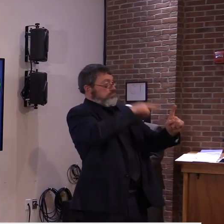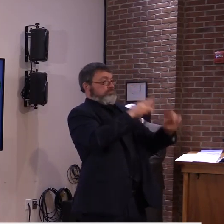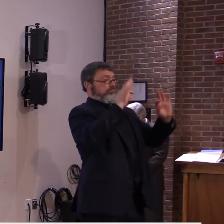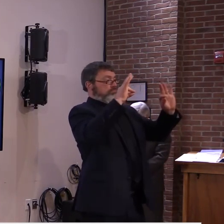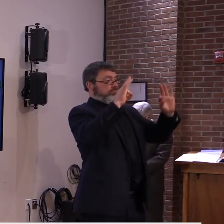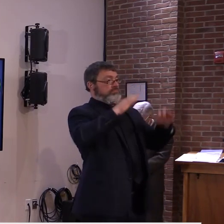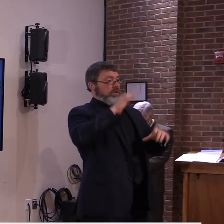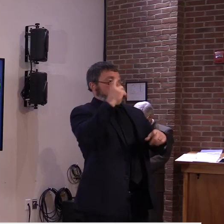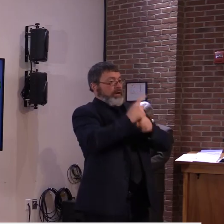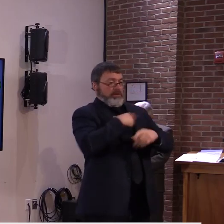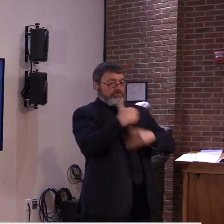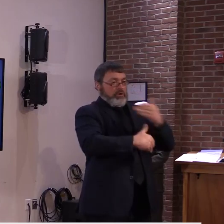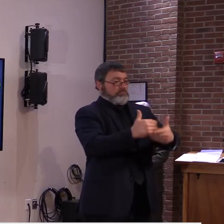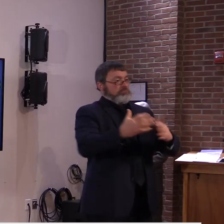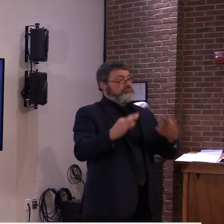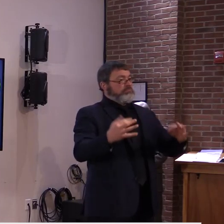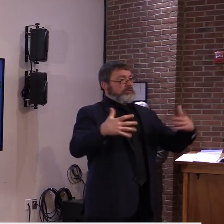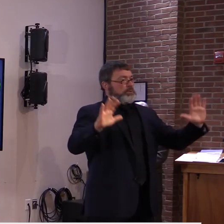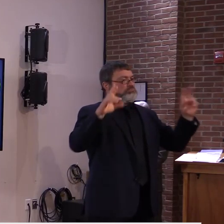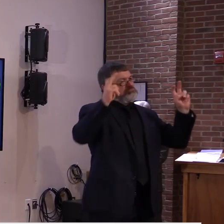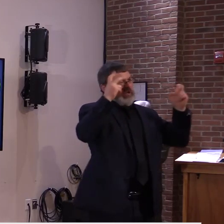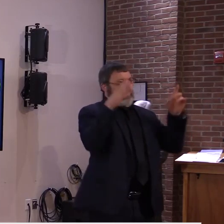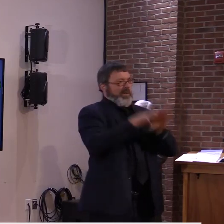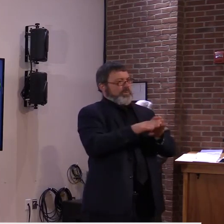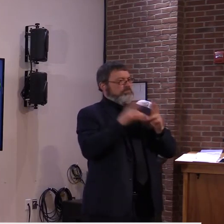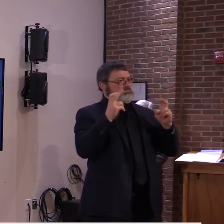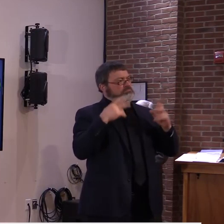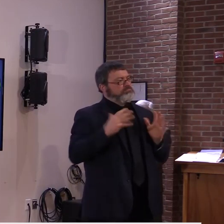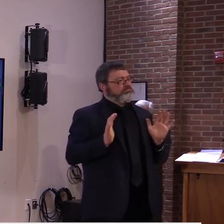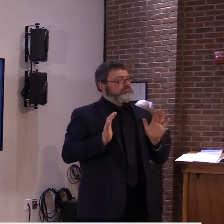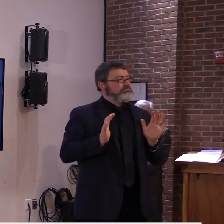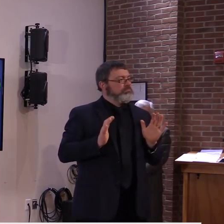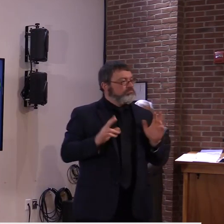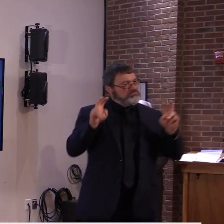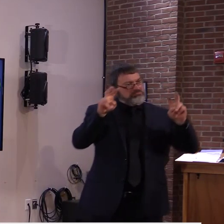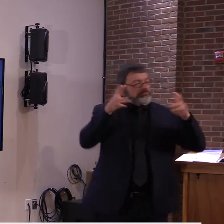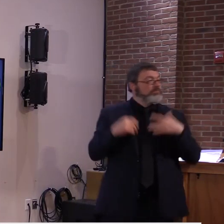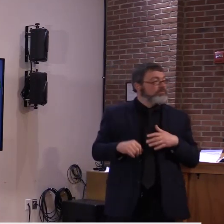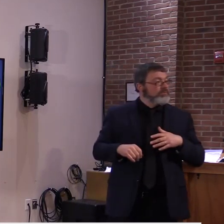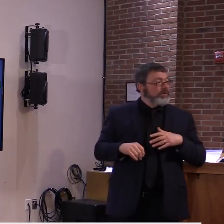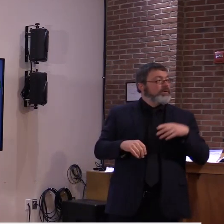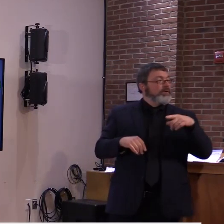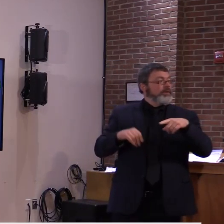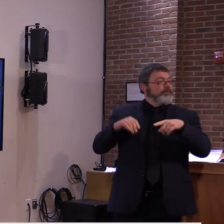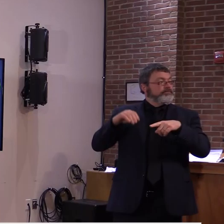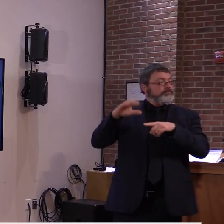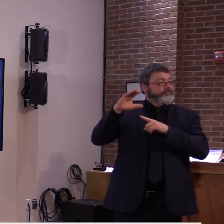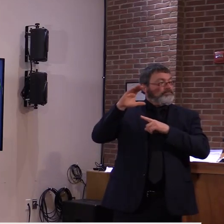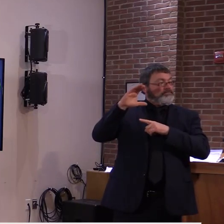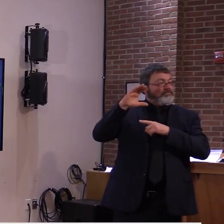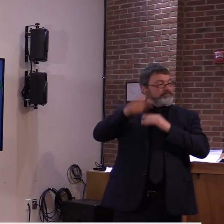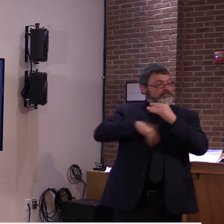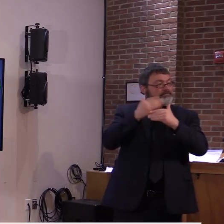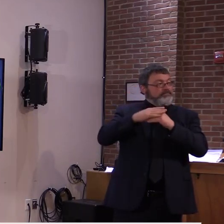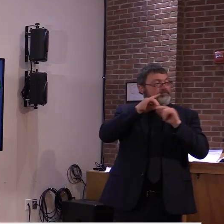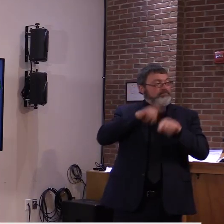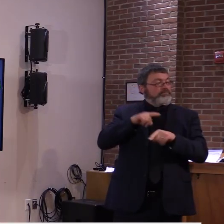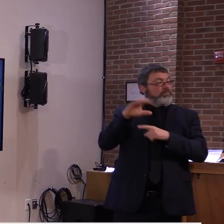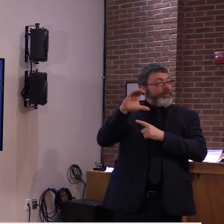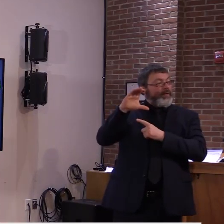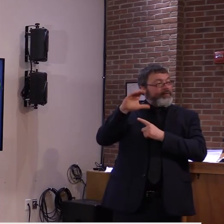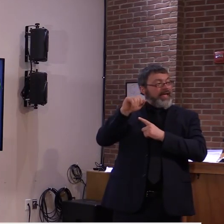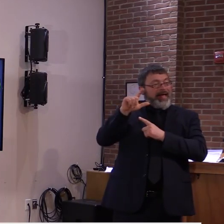and forth at all, and I think that was the resolution. I've not heard anything since. We're satisfied from a public health standpoint that we tried